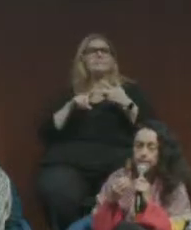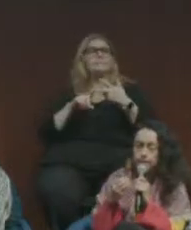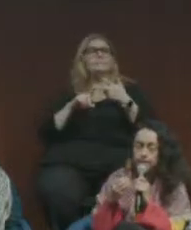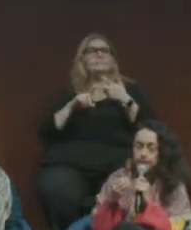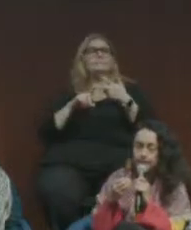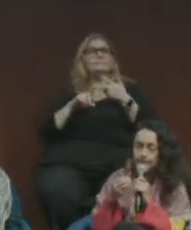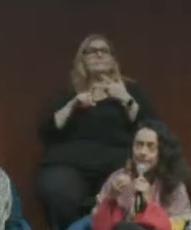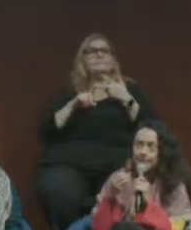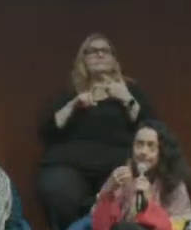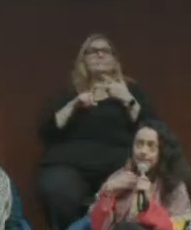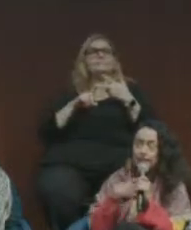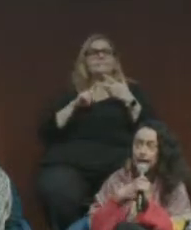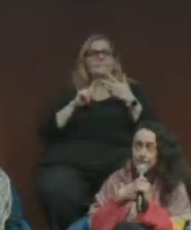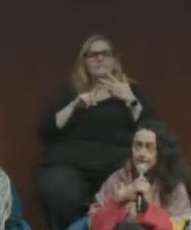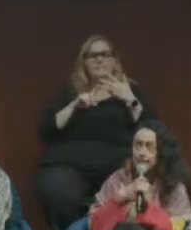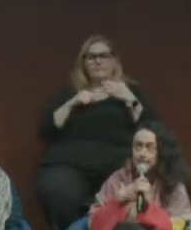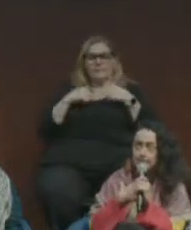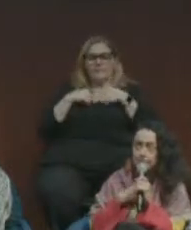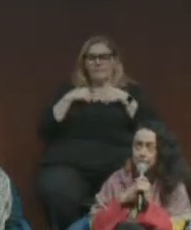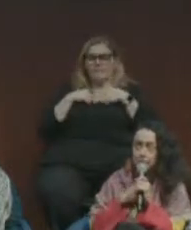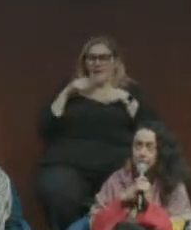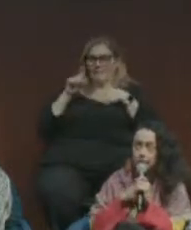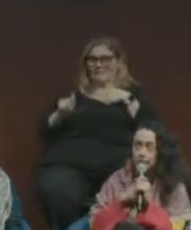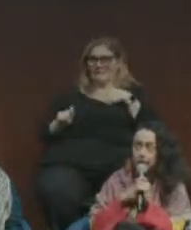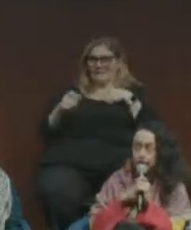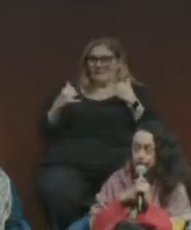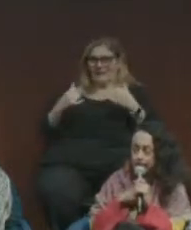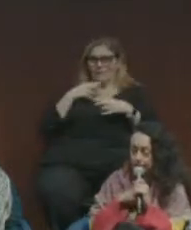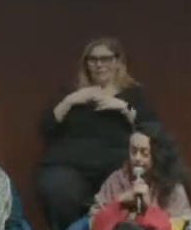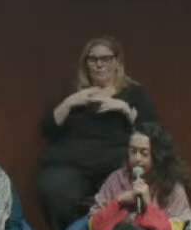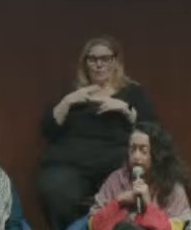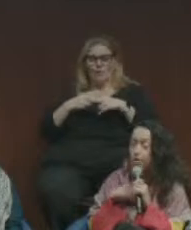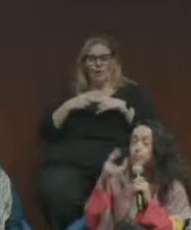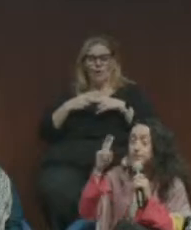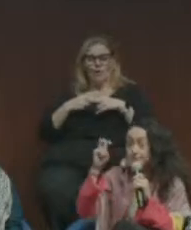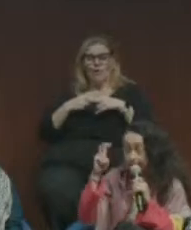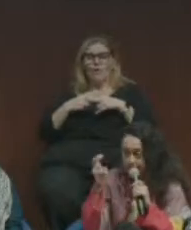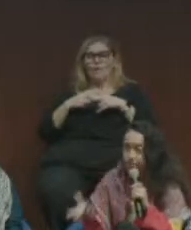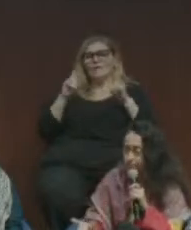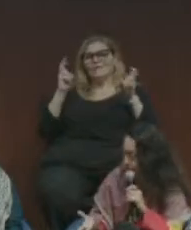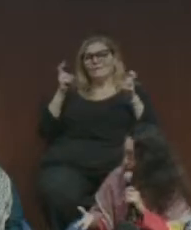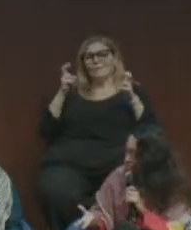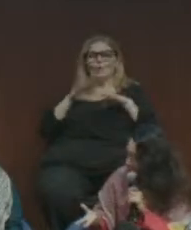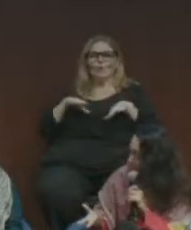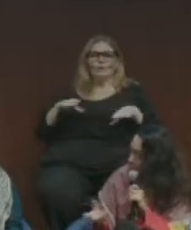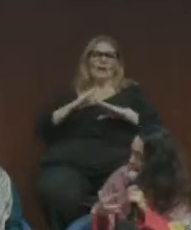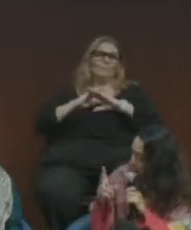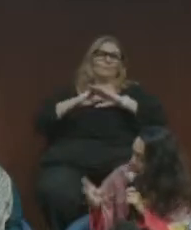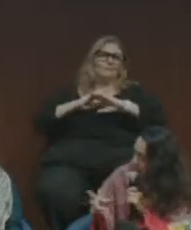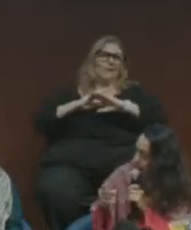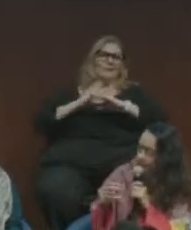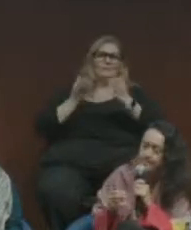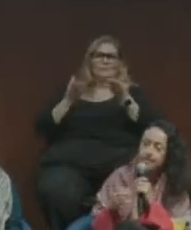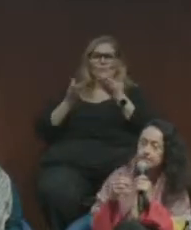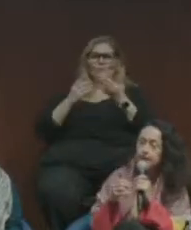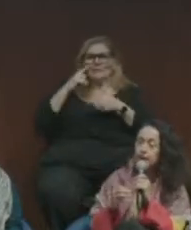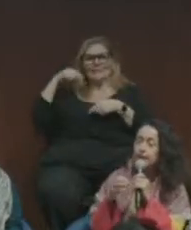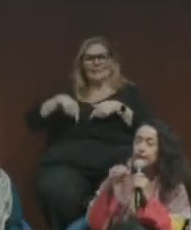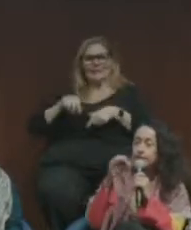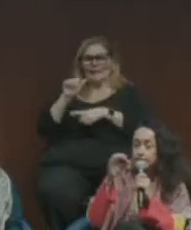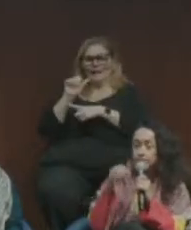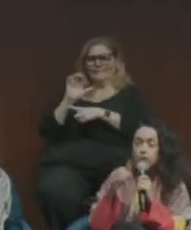I'm in Texas, so what we call child protective services, right? I think here